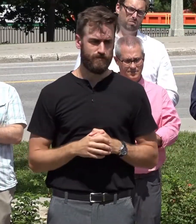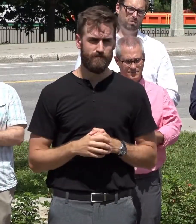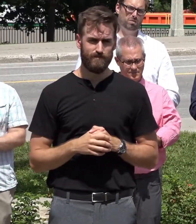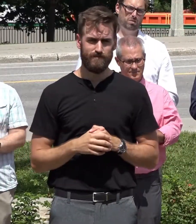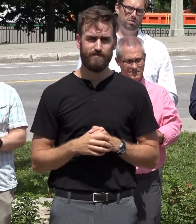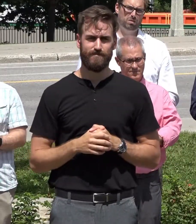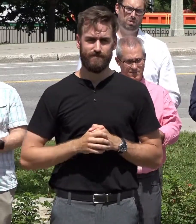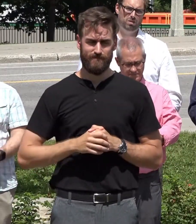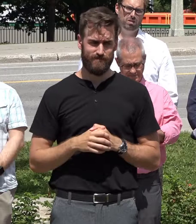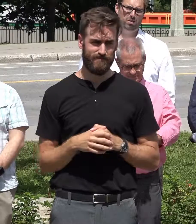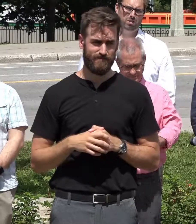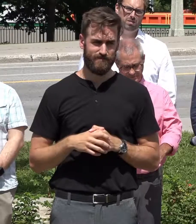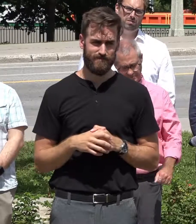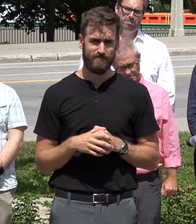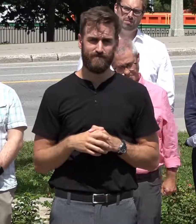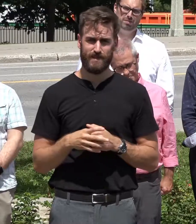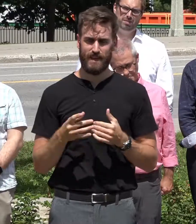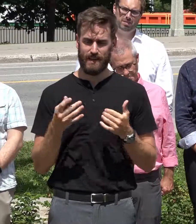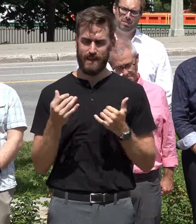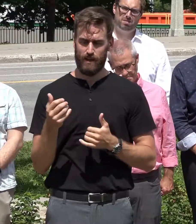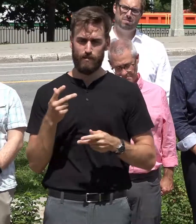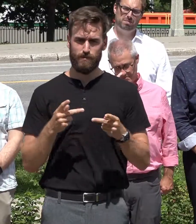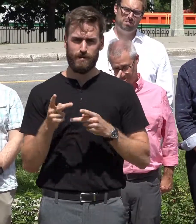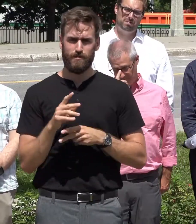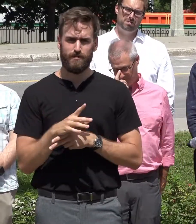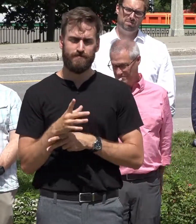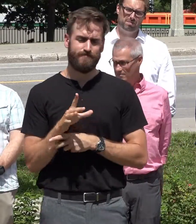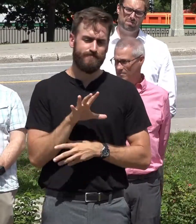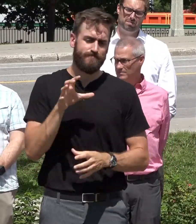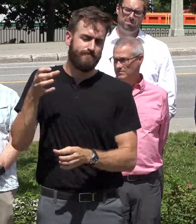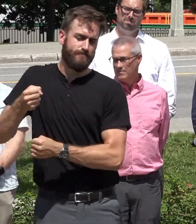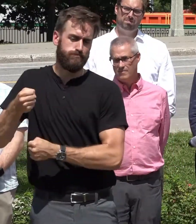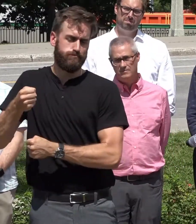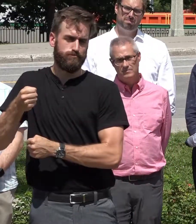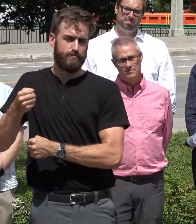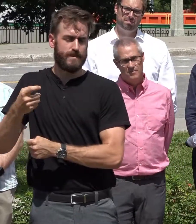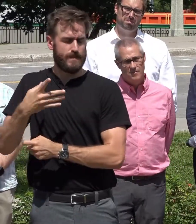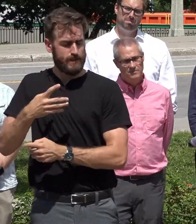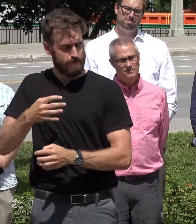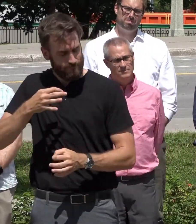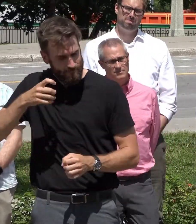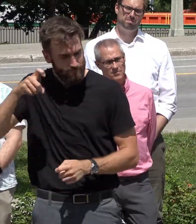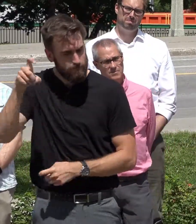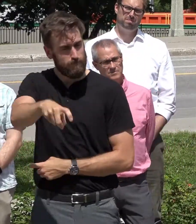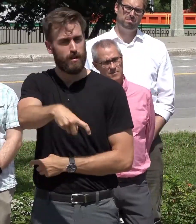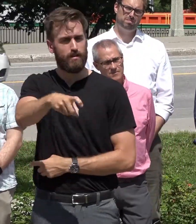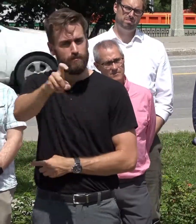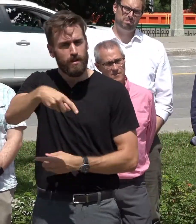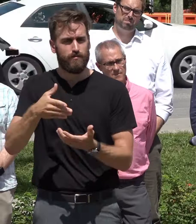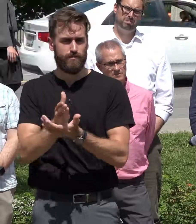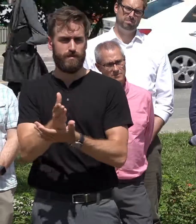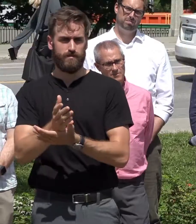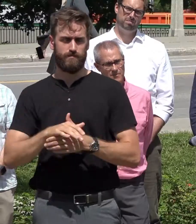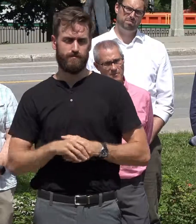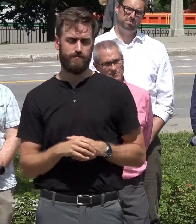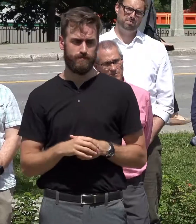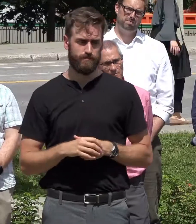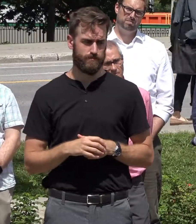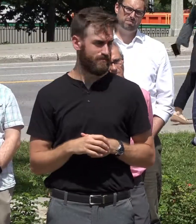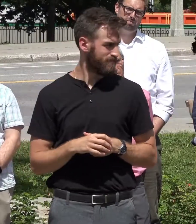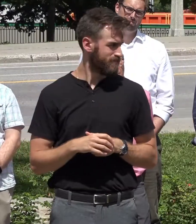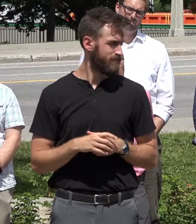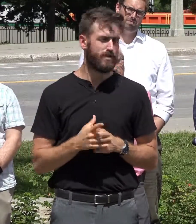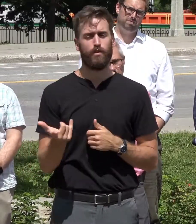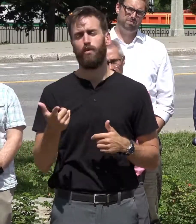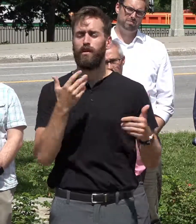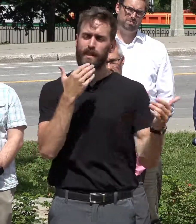themselves to the banisters in the House of Commons, demanding for our rights. We still demand. Thank you so much